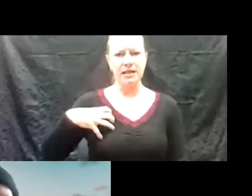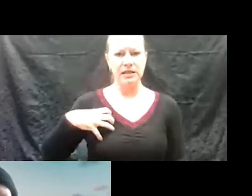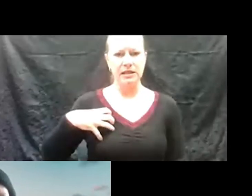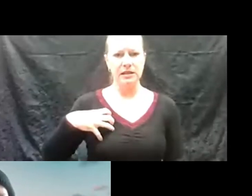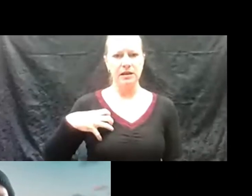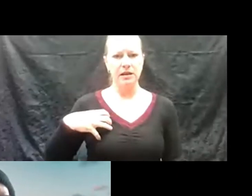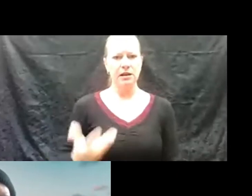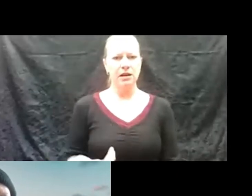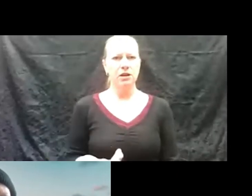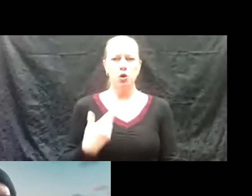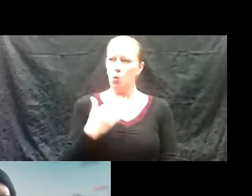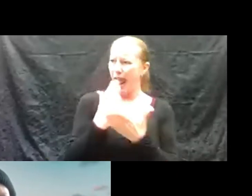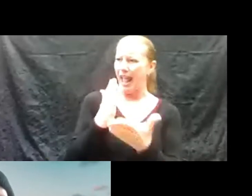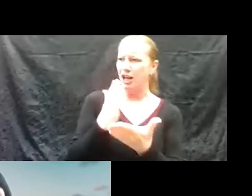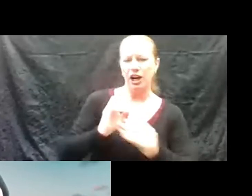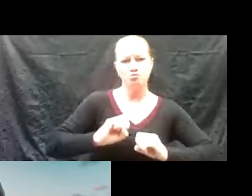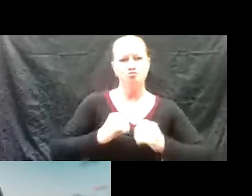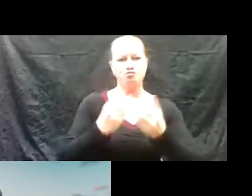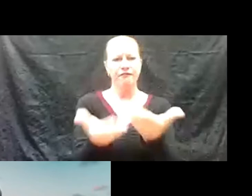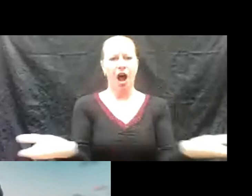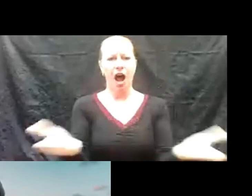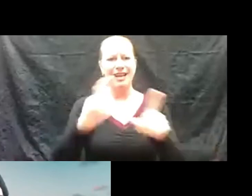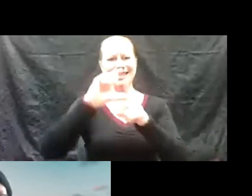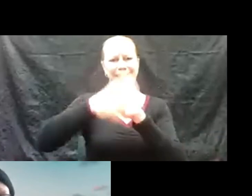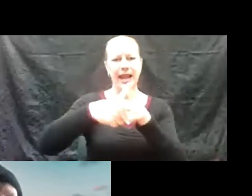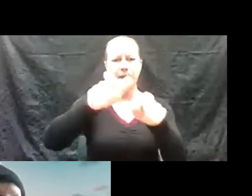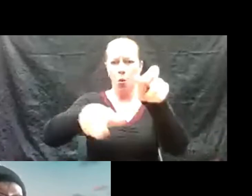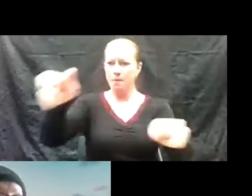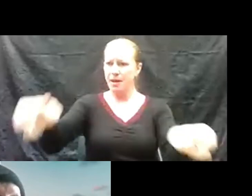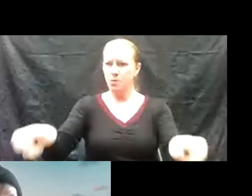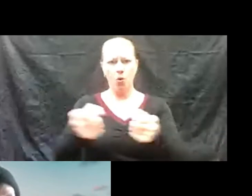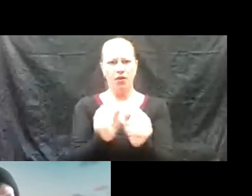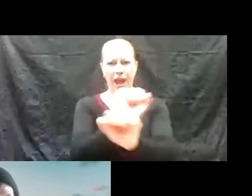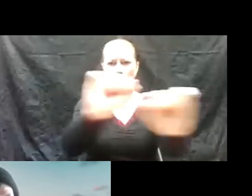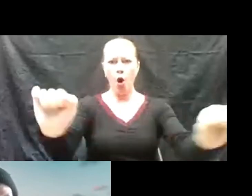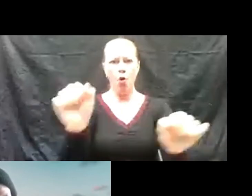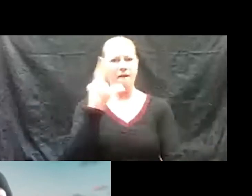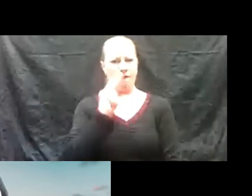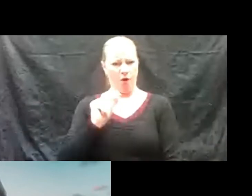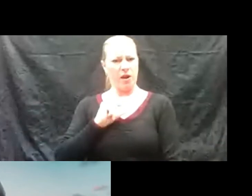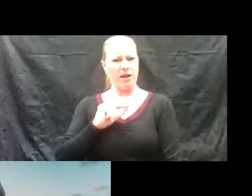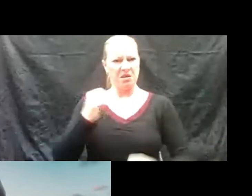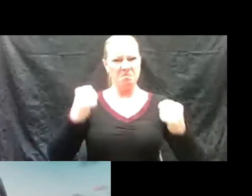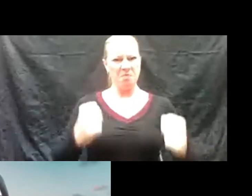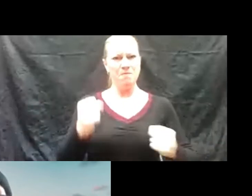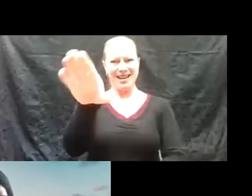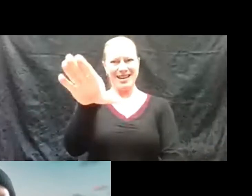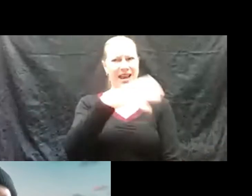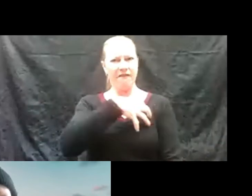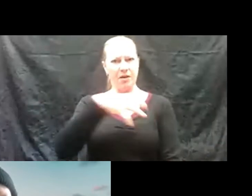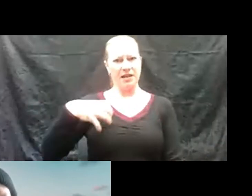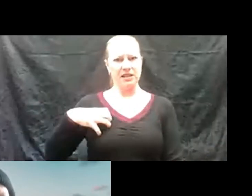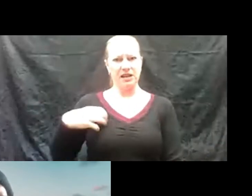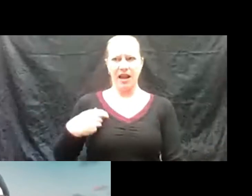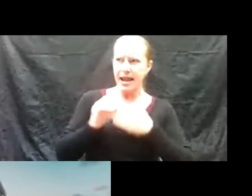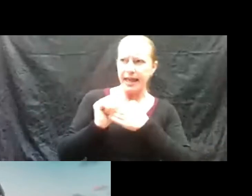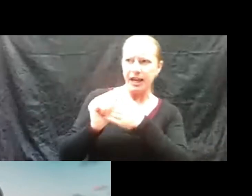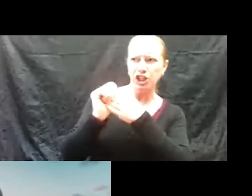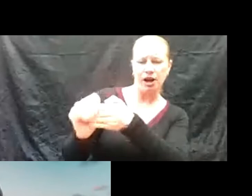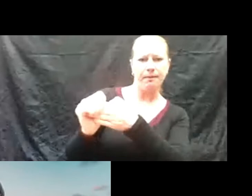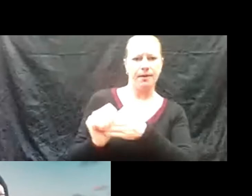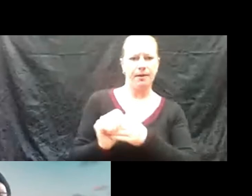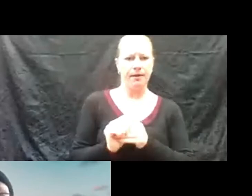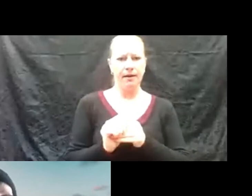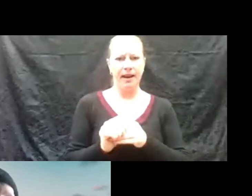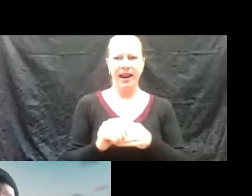in, to actually give disabled people their own voice in government, in leadership, and